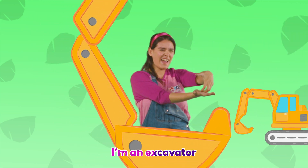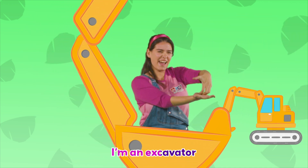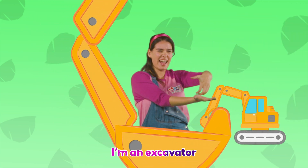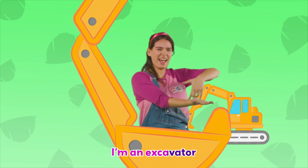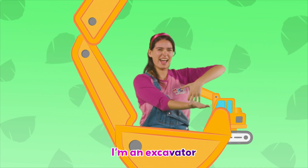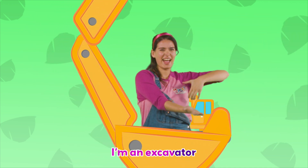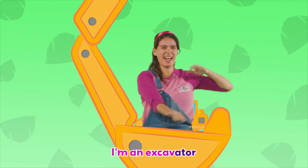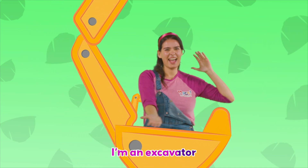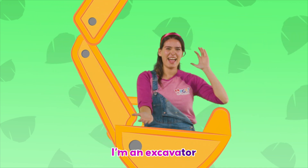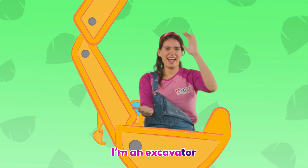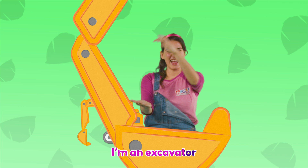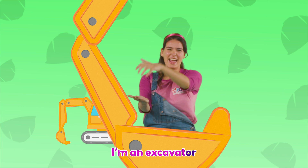excavator.